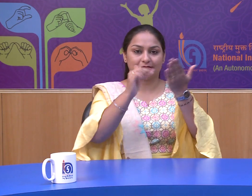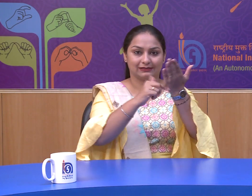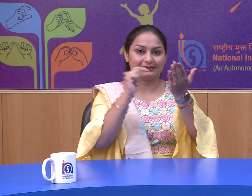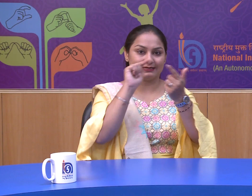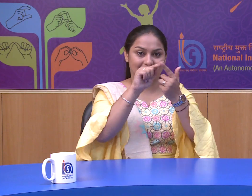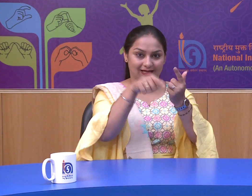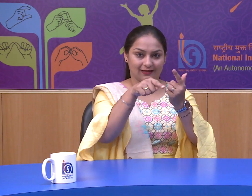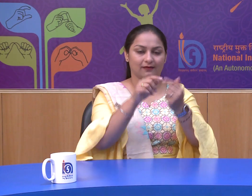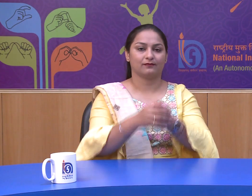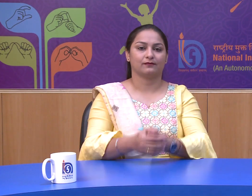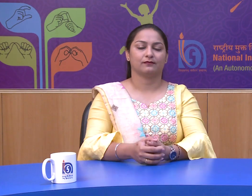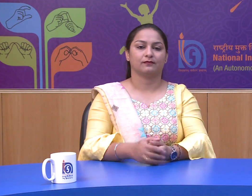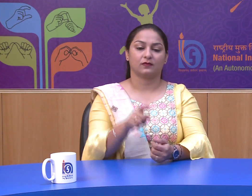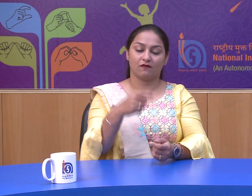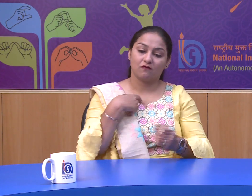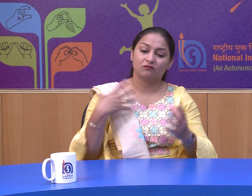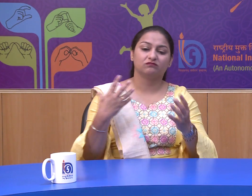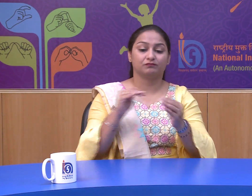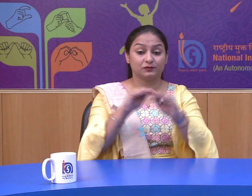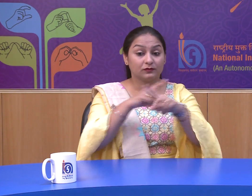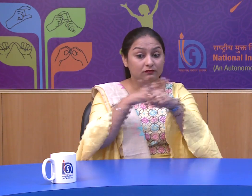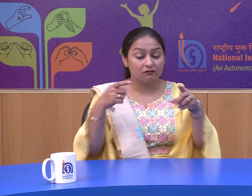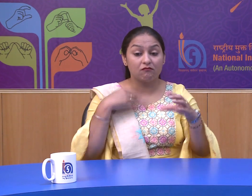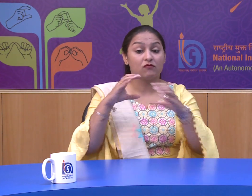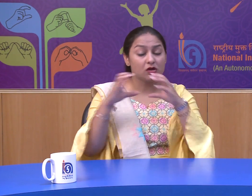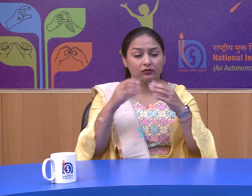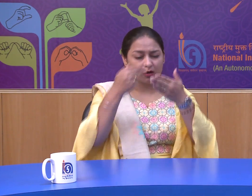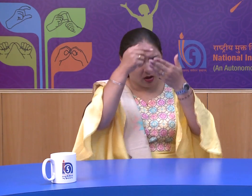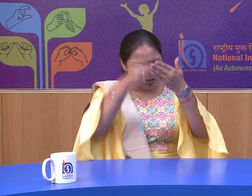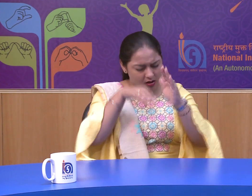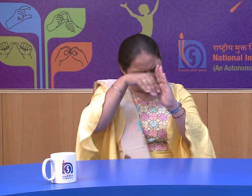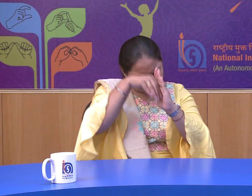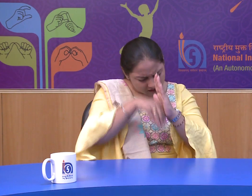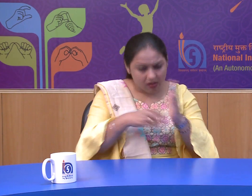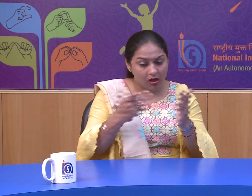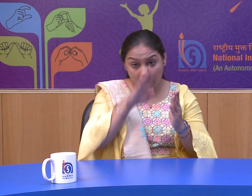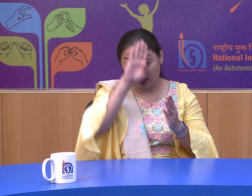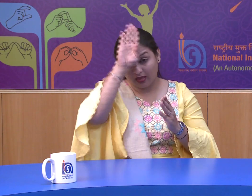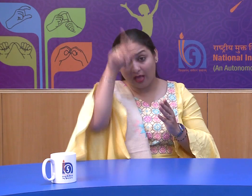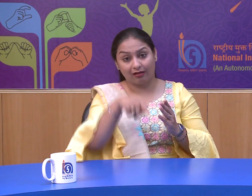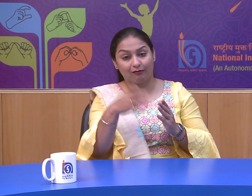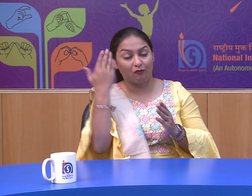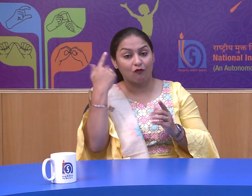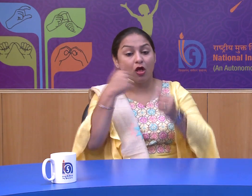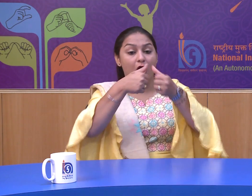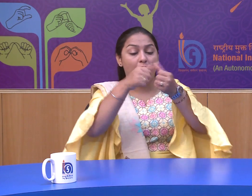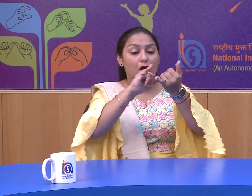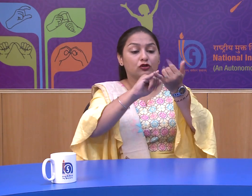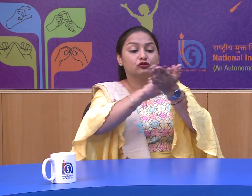Students, we will discuss in details about the king Ashoka in